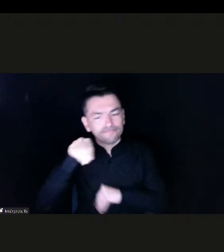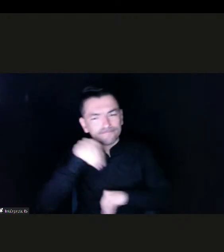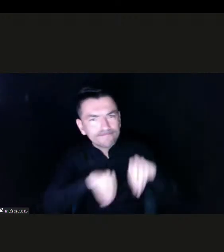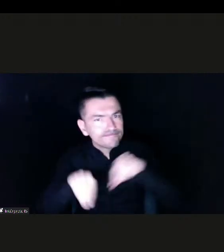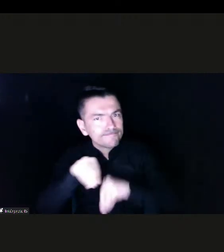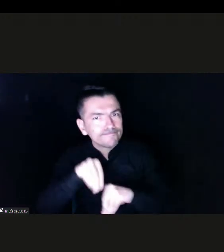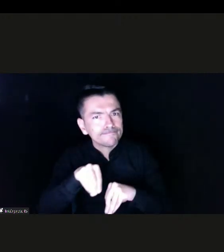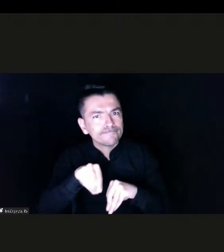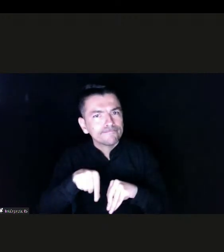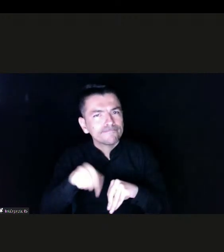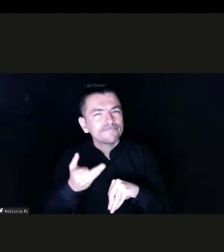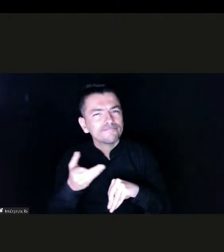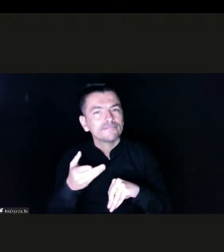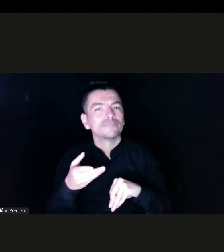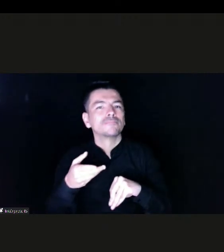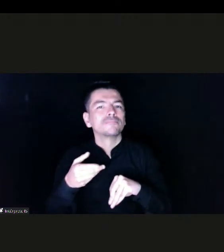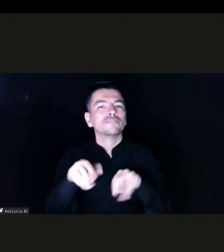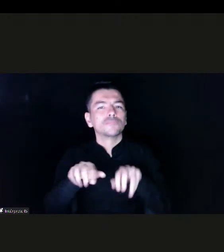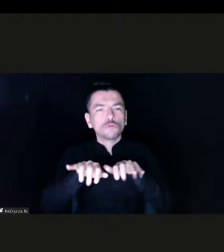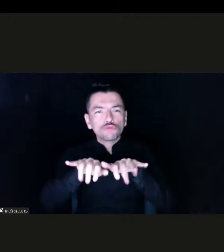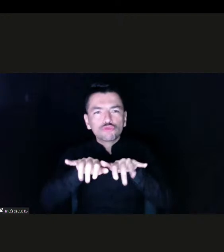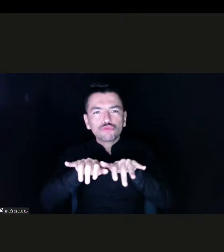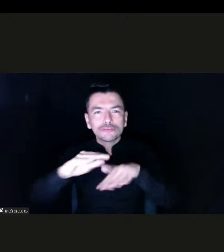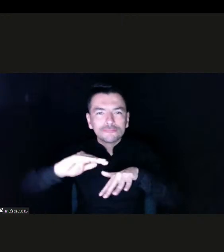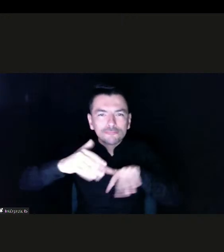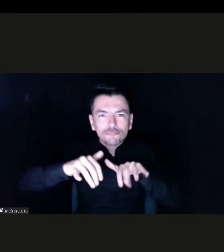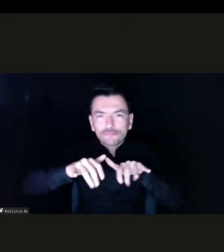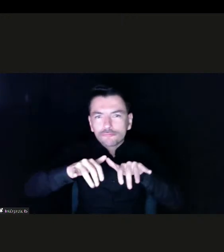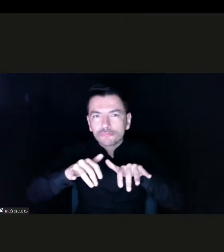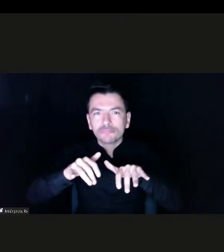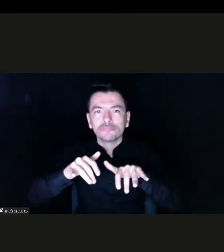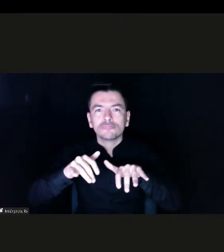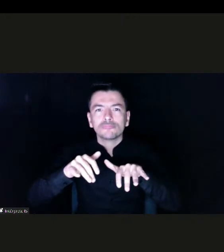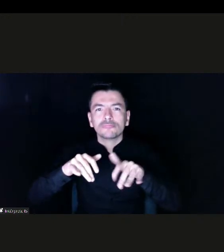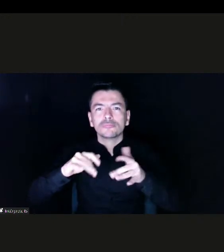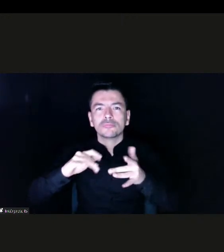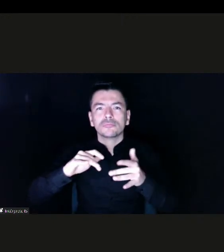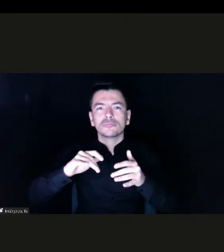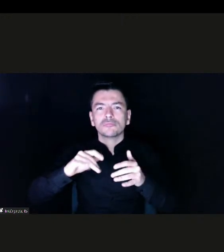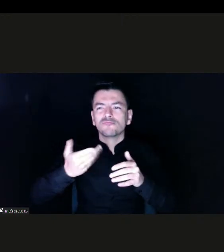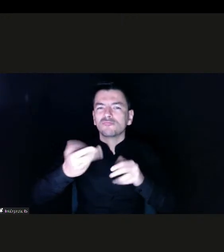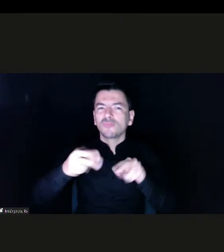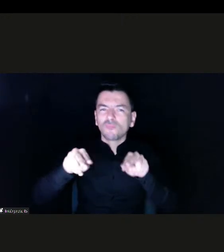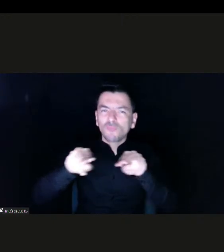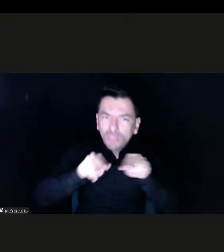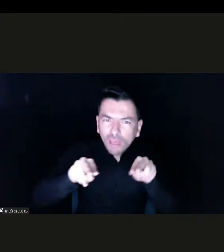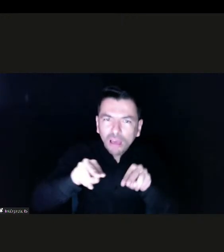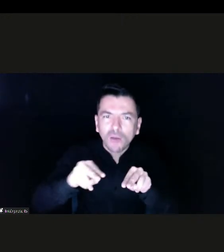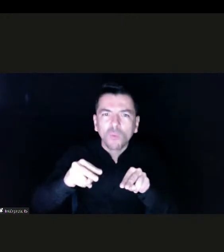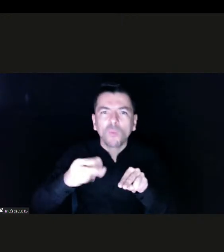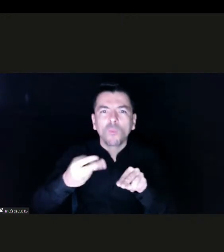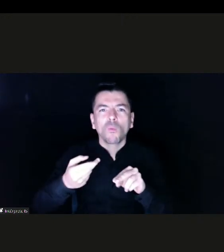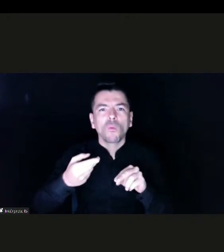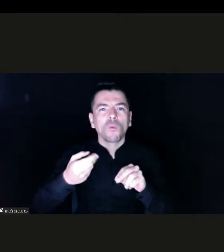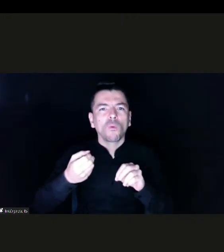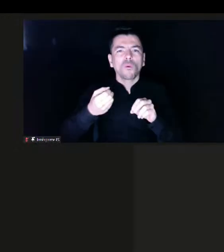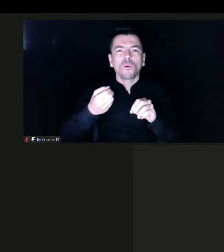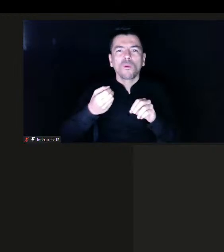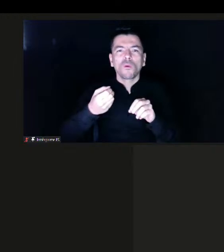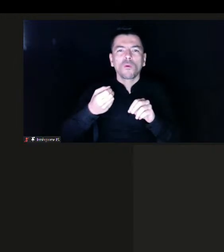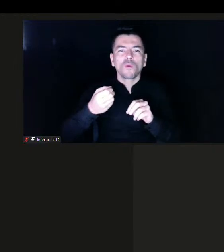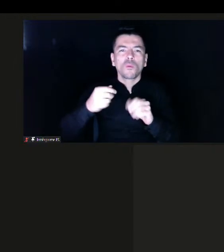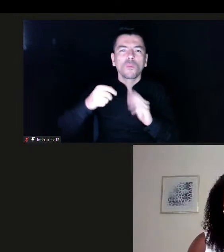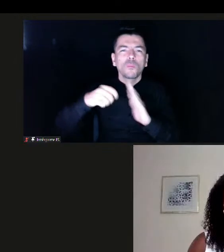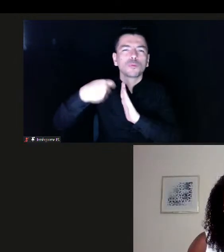editor-in-chief of the Nation Publishing Company and as director of news and current affairs of